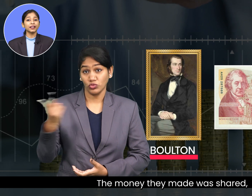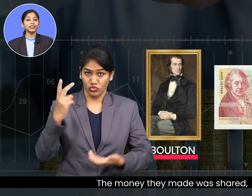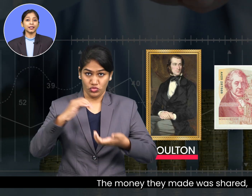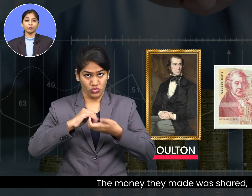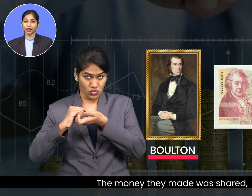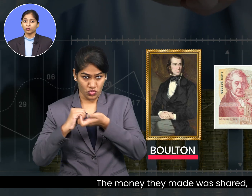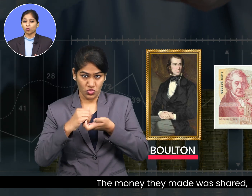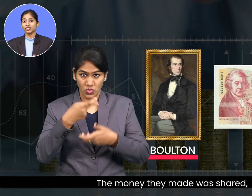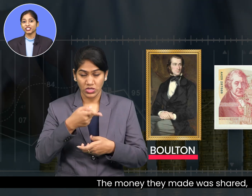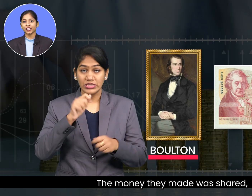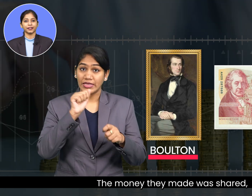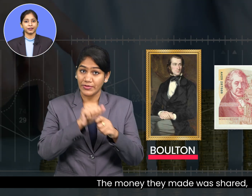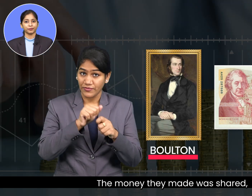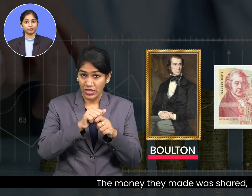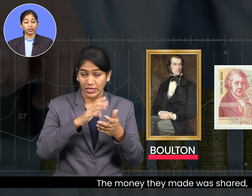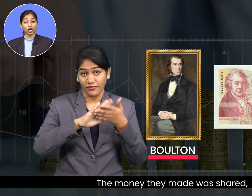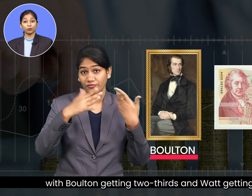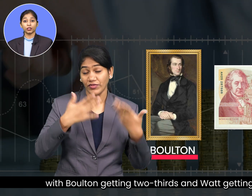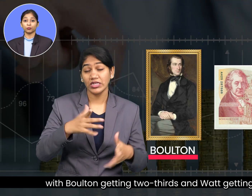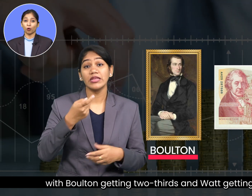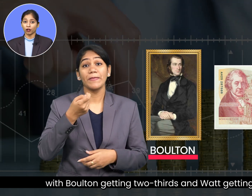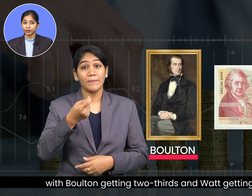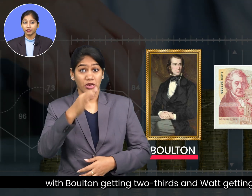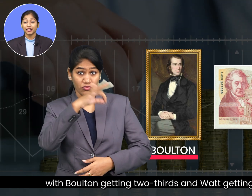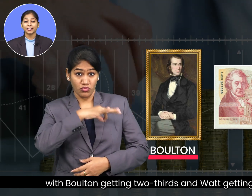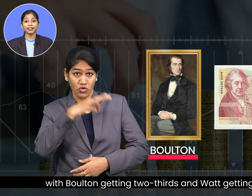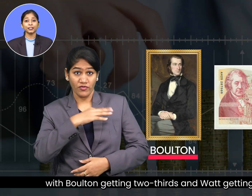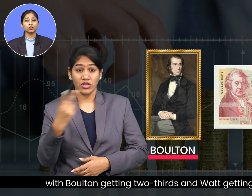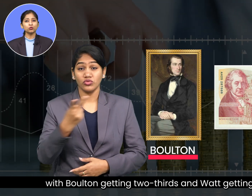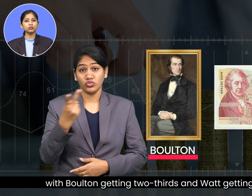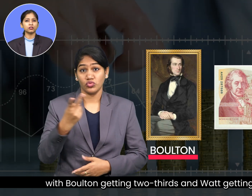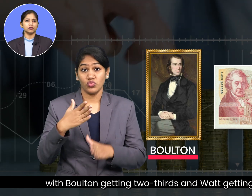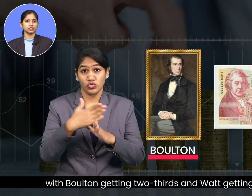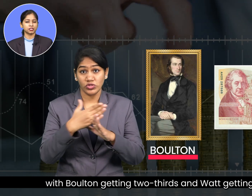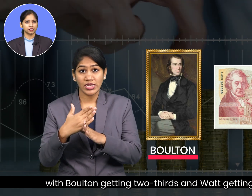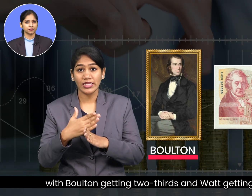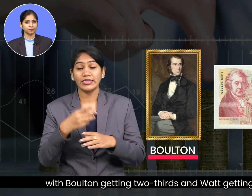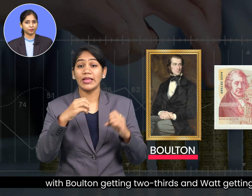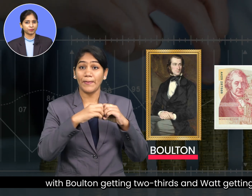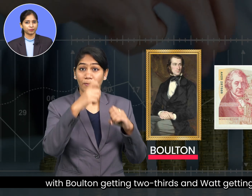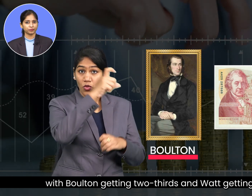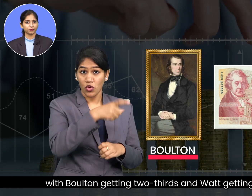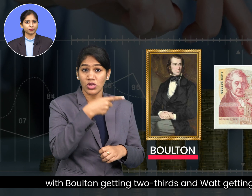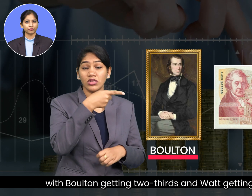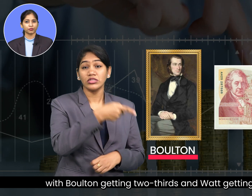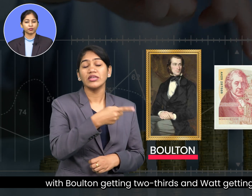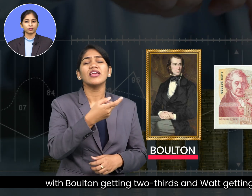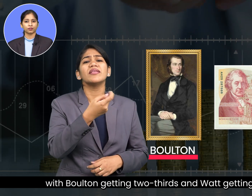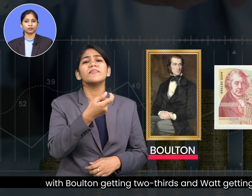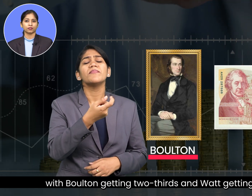The money they made was shared, with Bolton getting 2/3